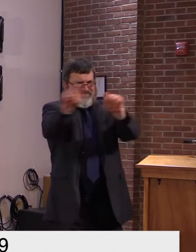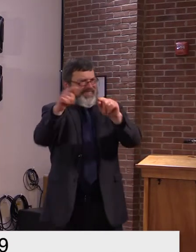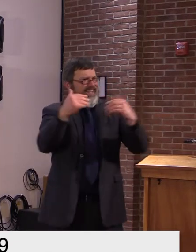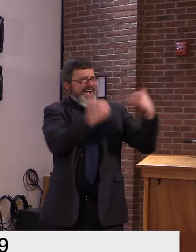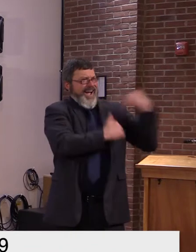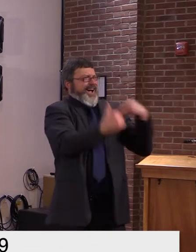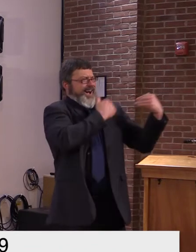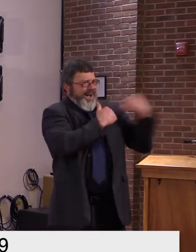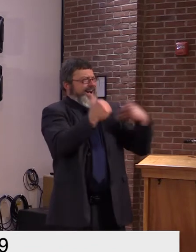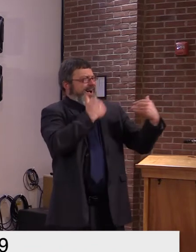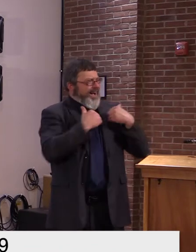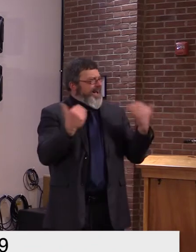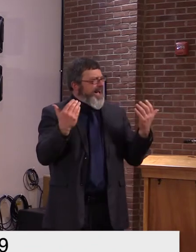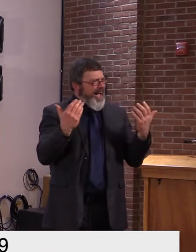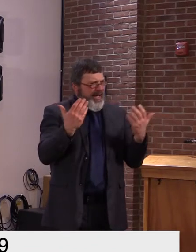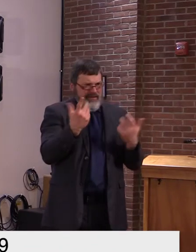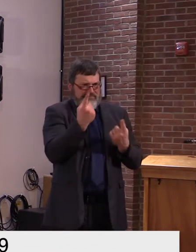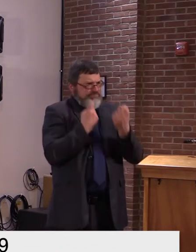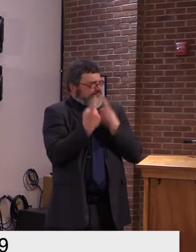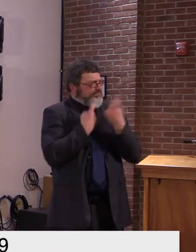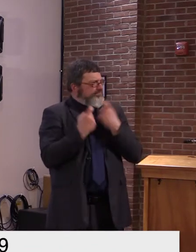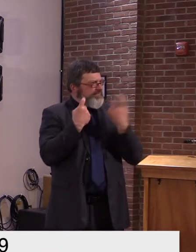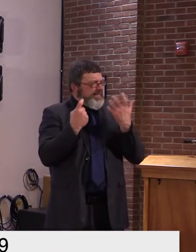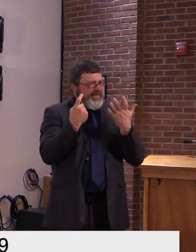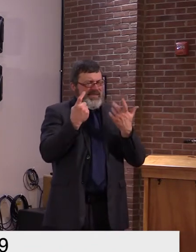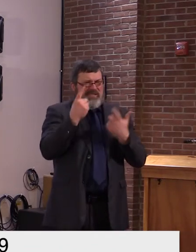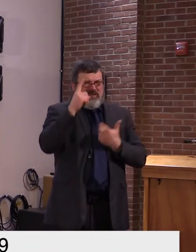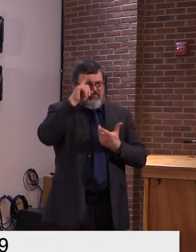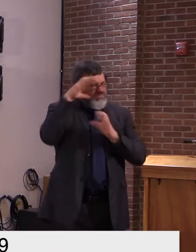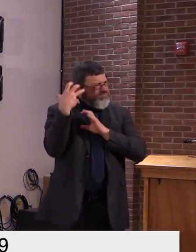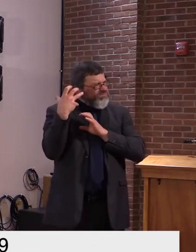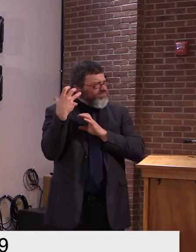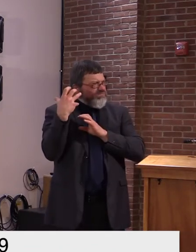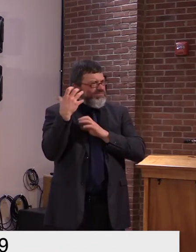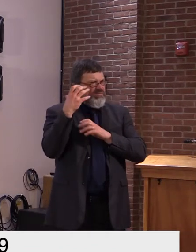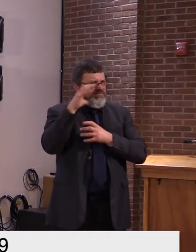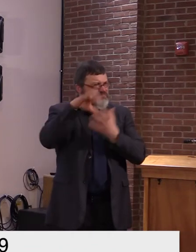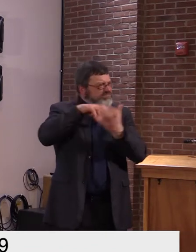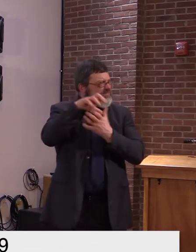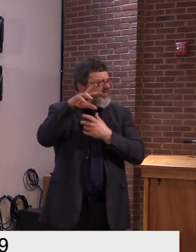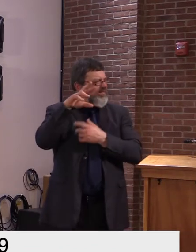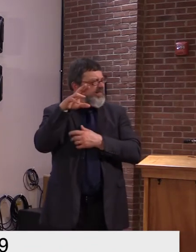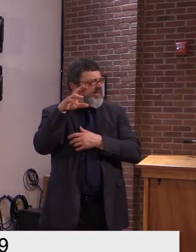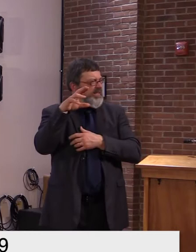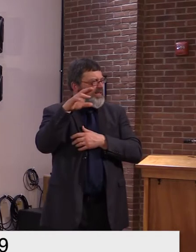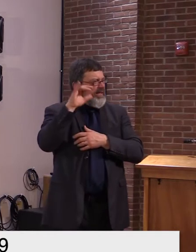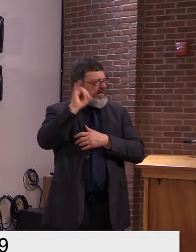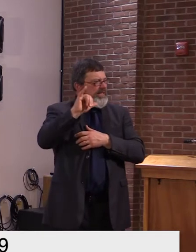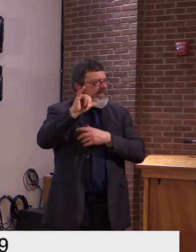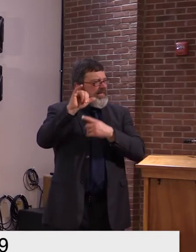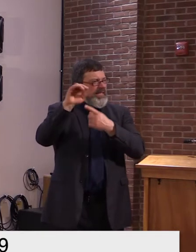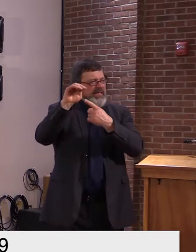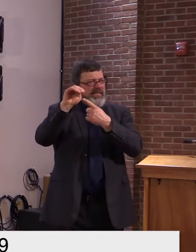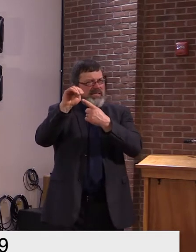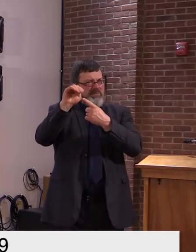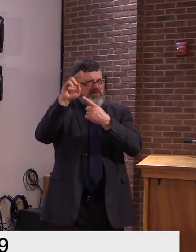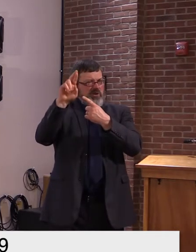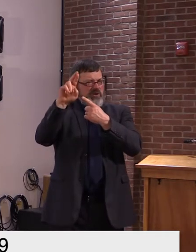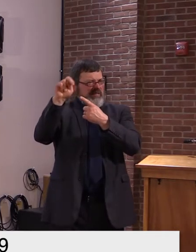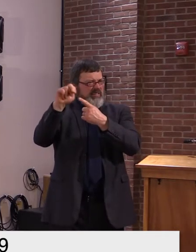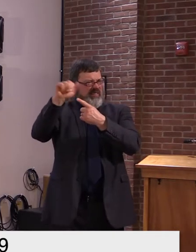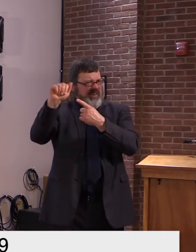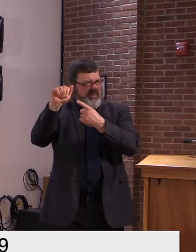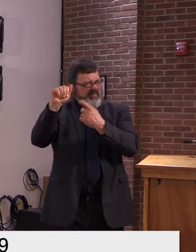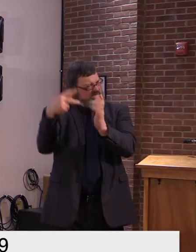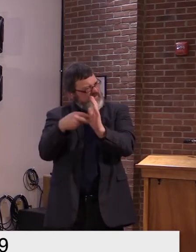dispel some miscommunications about mRNA vaccine Recall, mRNA vaccine is where a